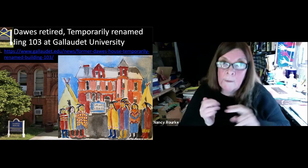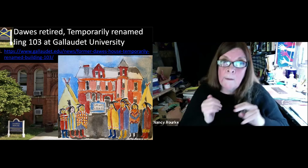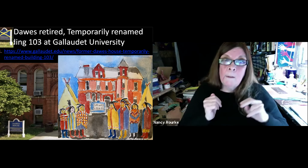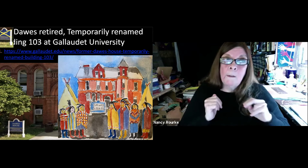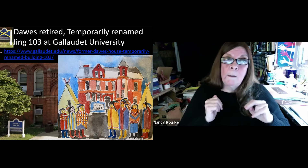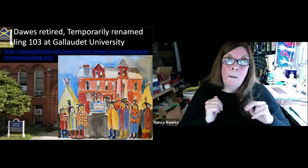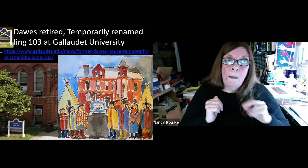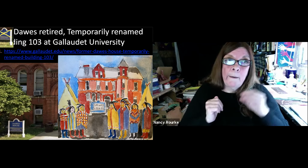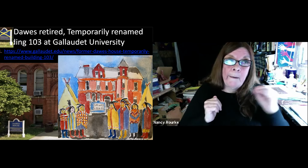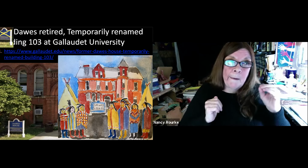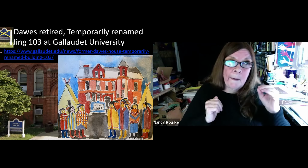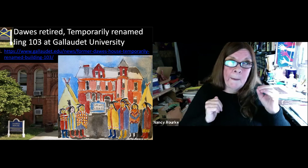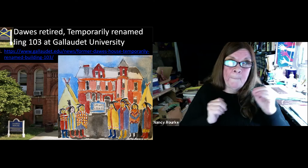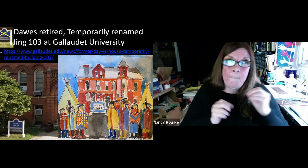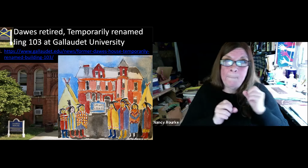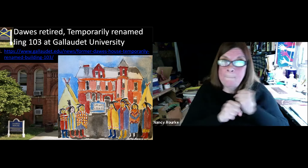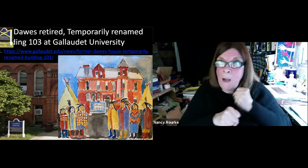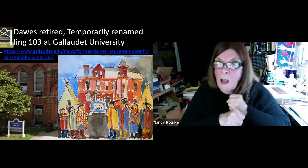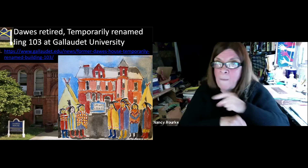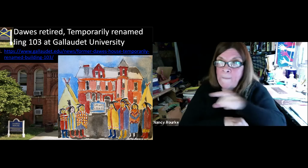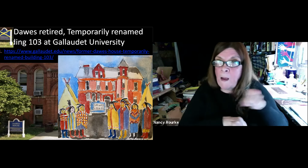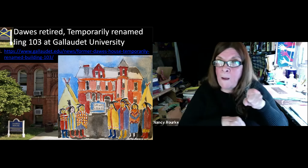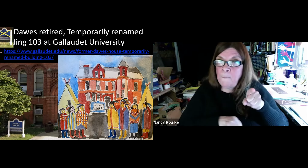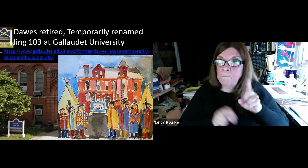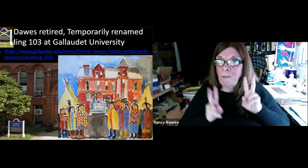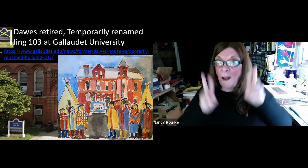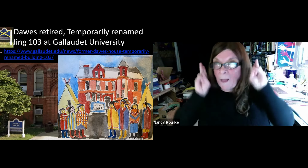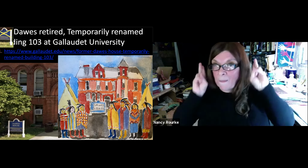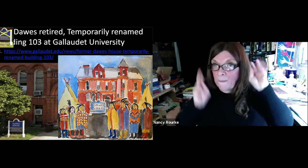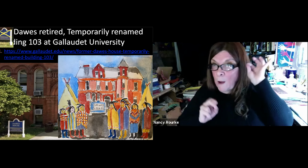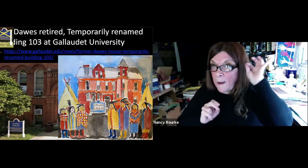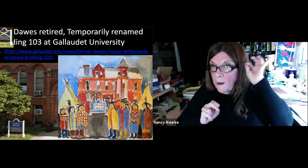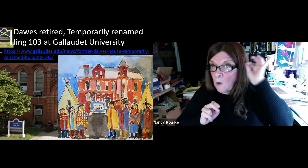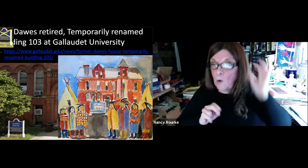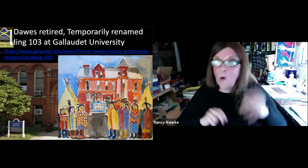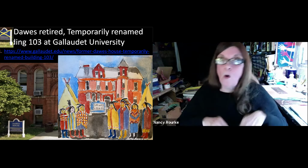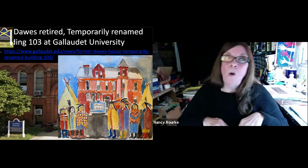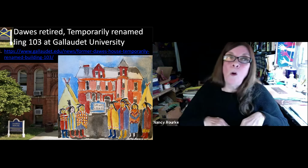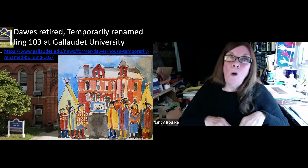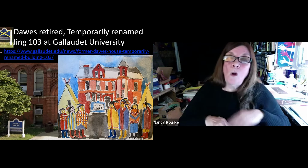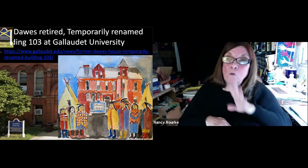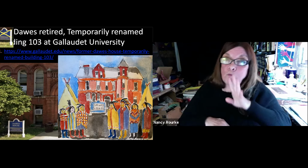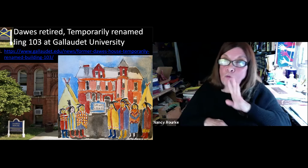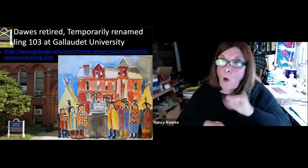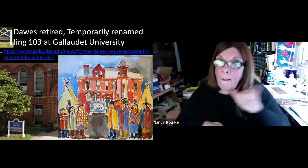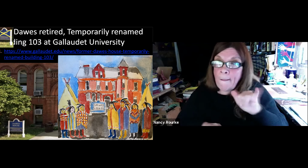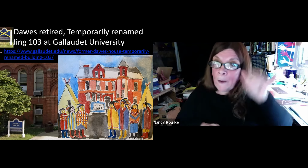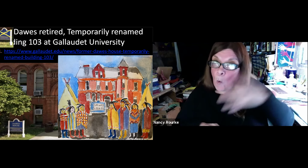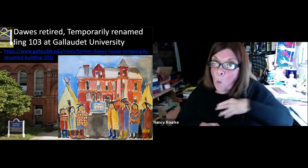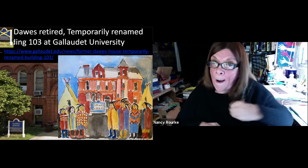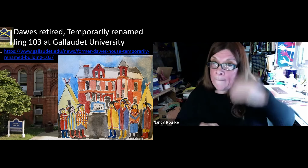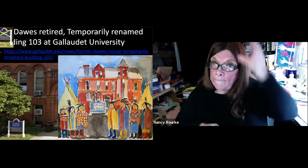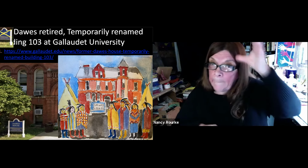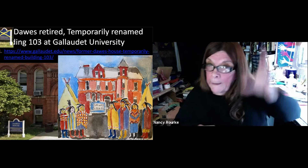Commission, which forced Native Americans to have to enroll and sign into an agreement